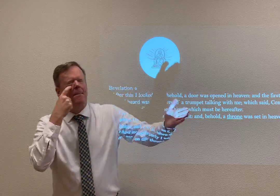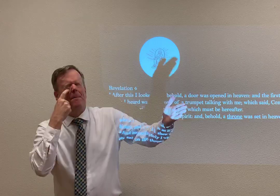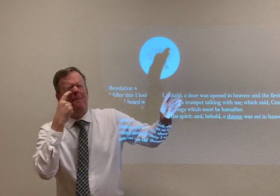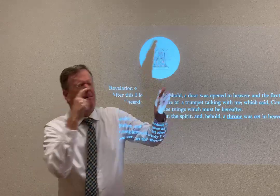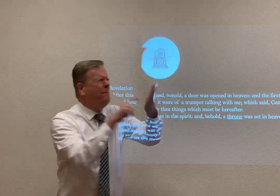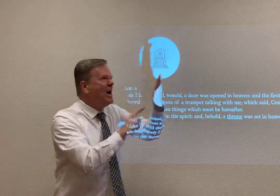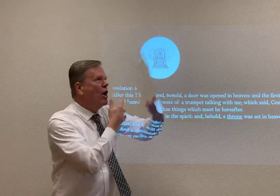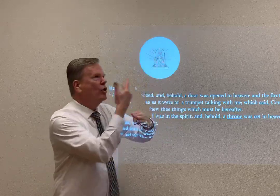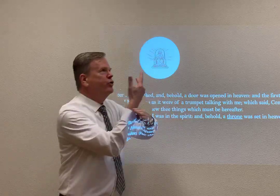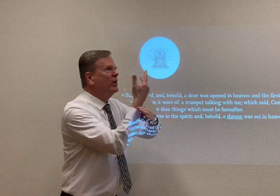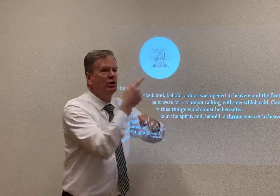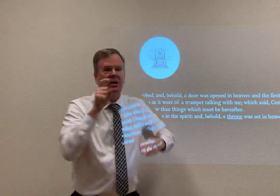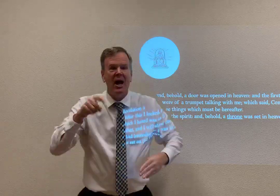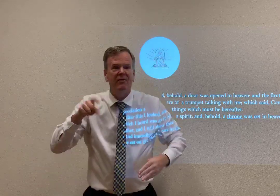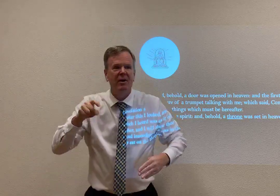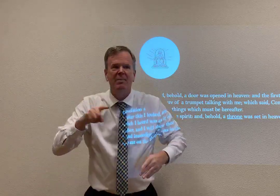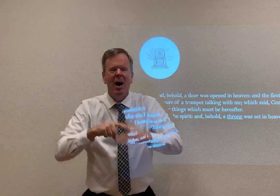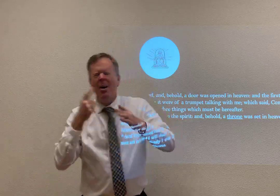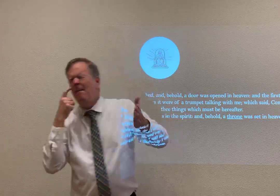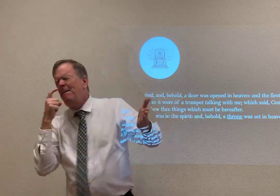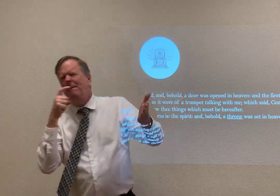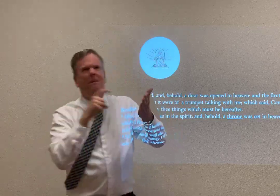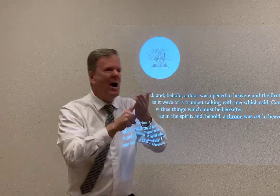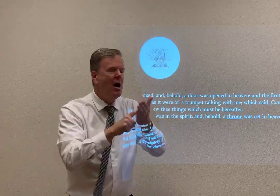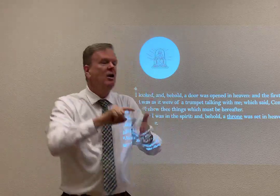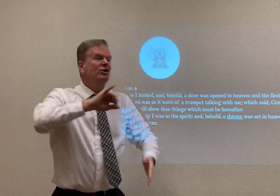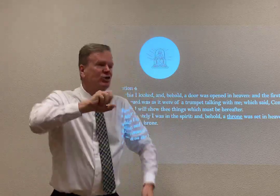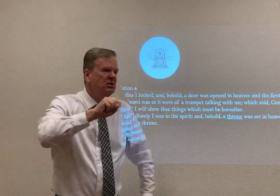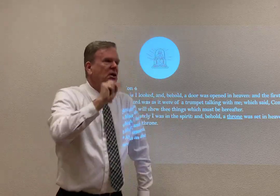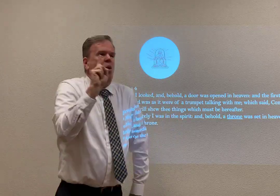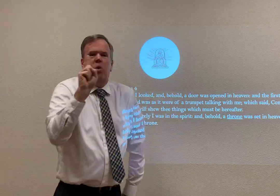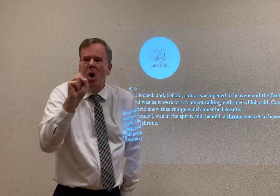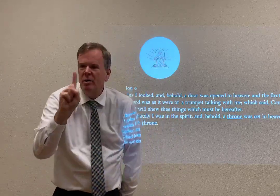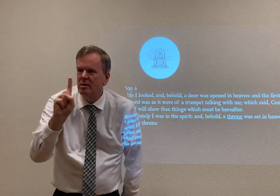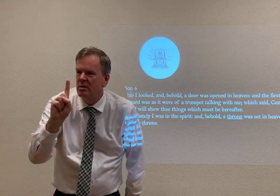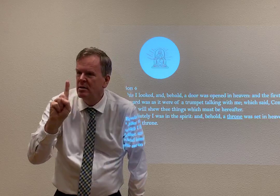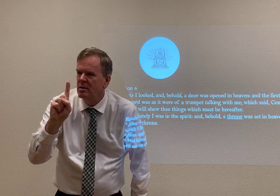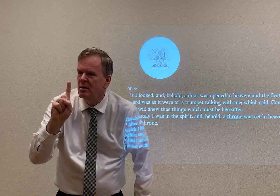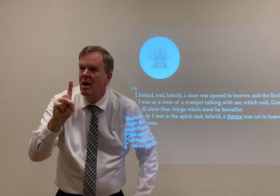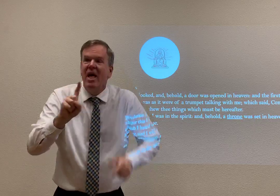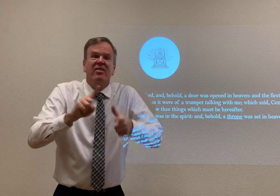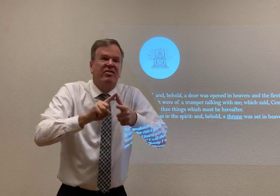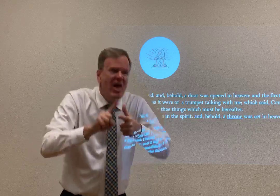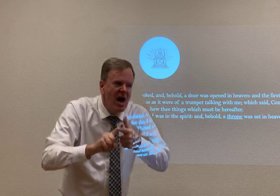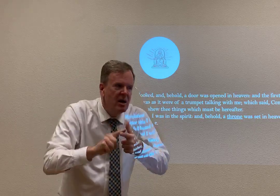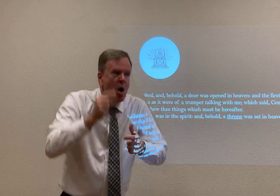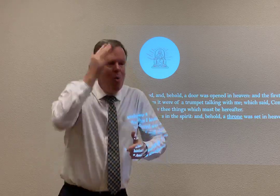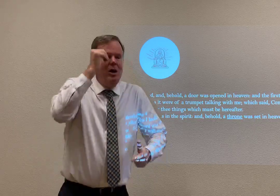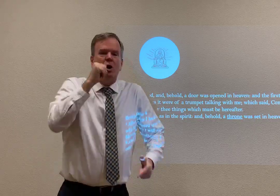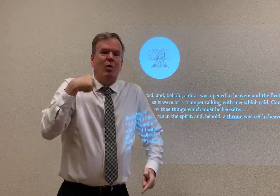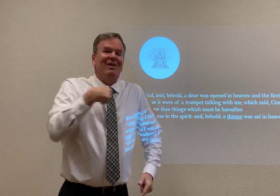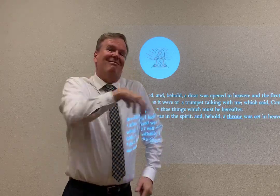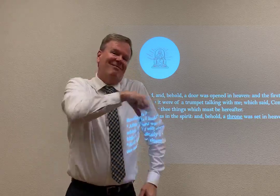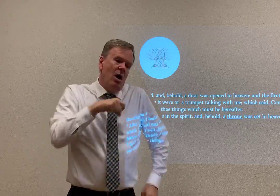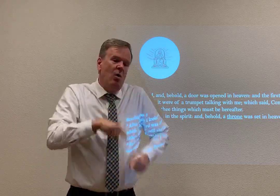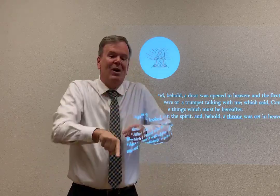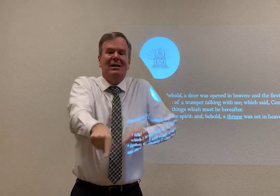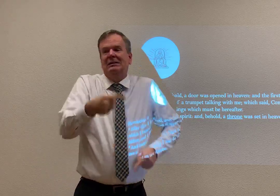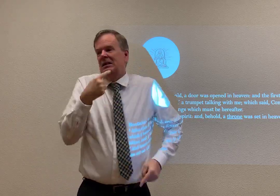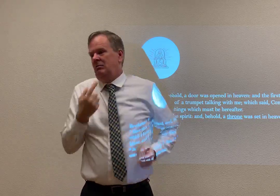Now, if there would have been more than one, there would have been more than one recognized or written about. But there was only one. So why don't we go ahead and